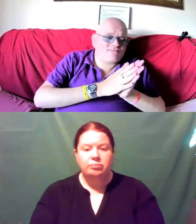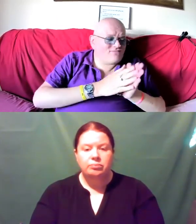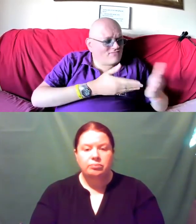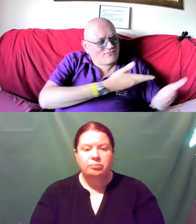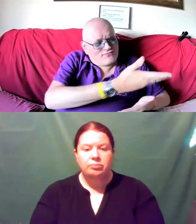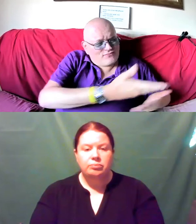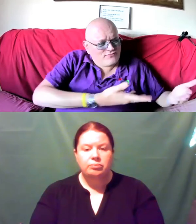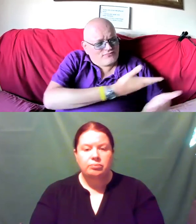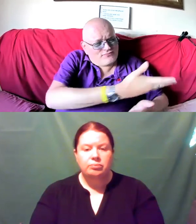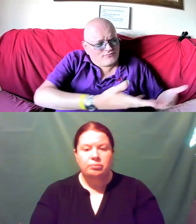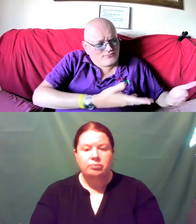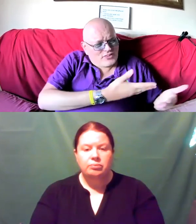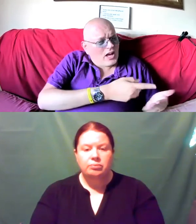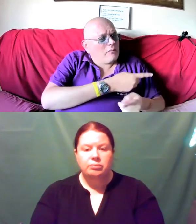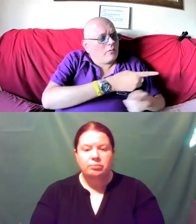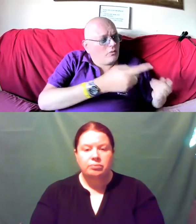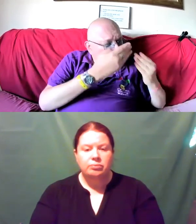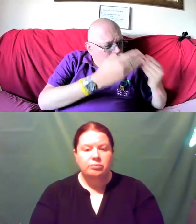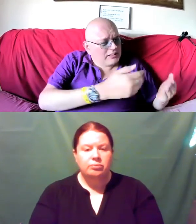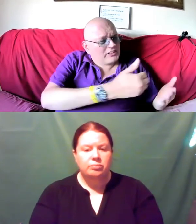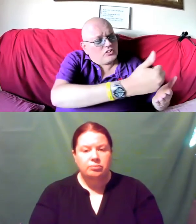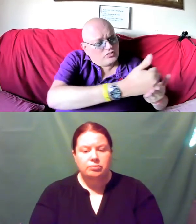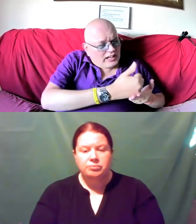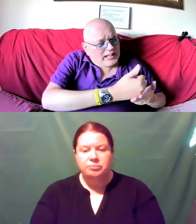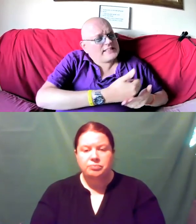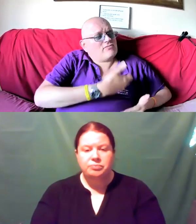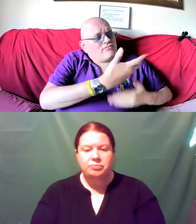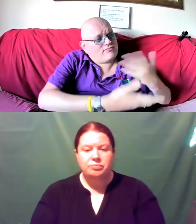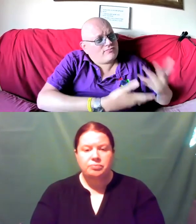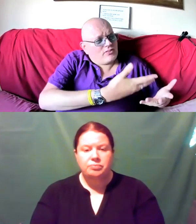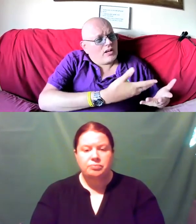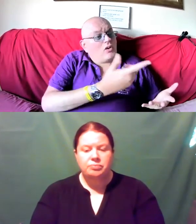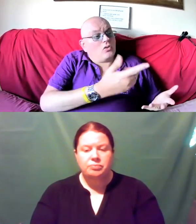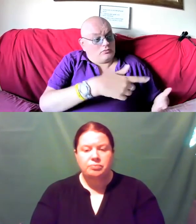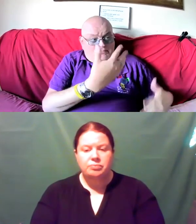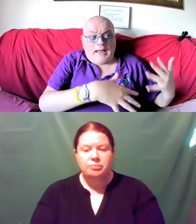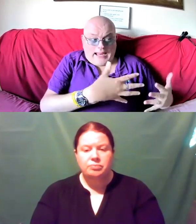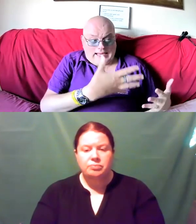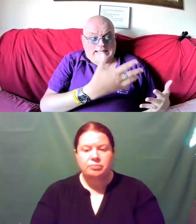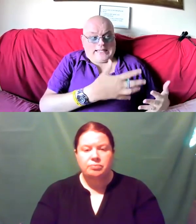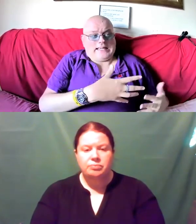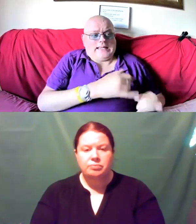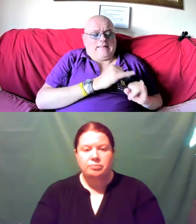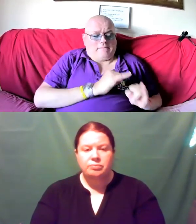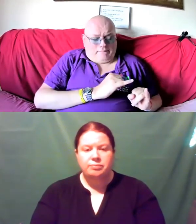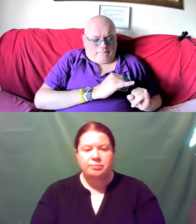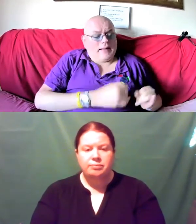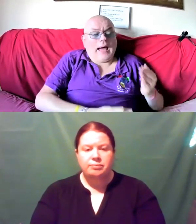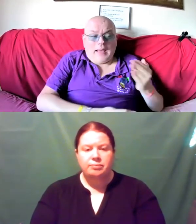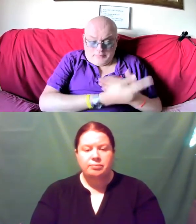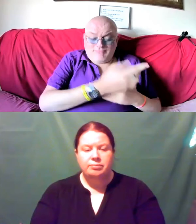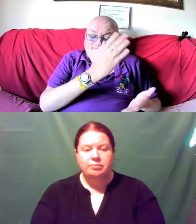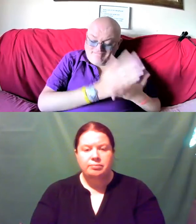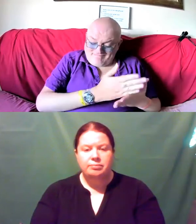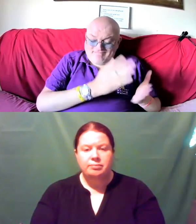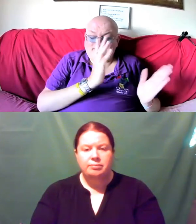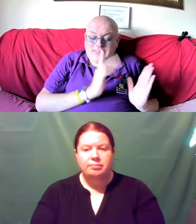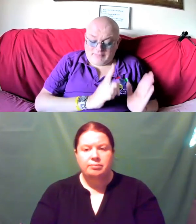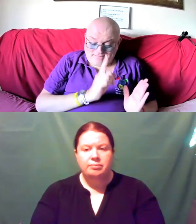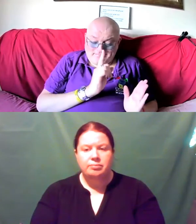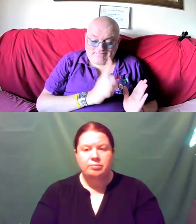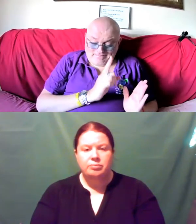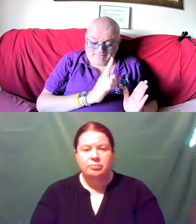and discussion with respect, with grace, with generosity, not without pain and hurt on all sides at times,